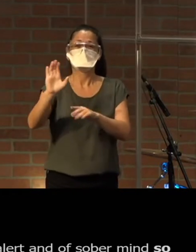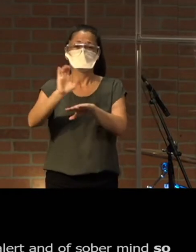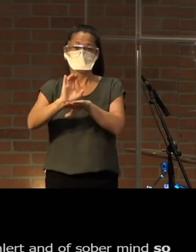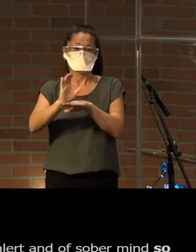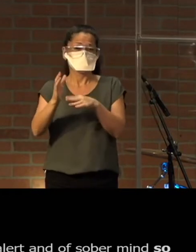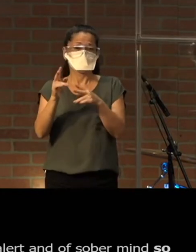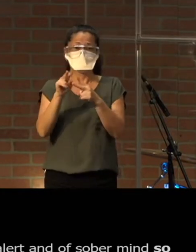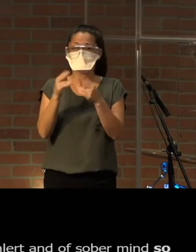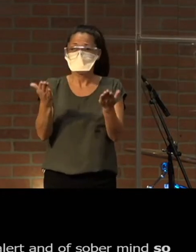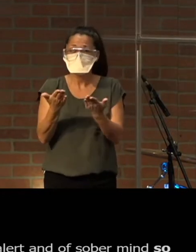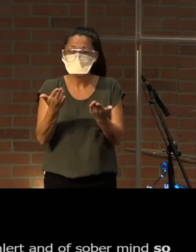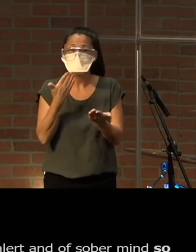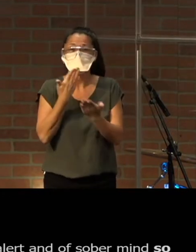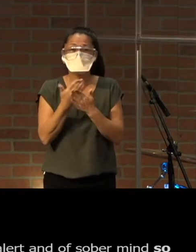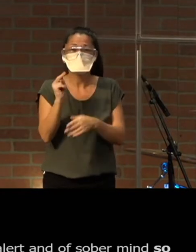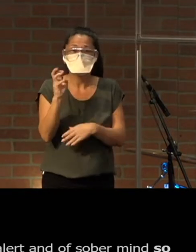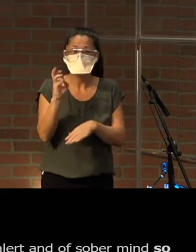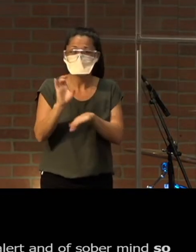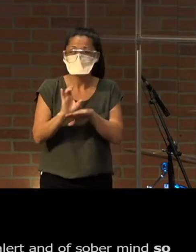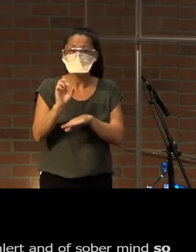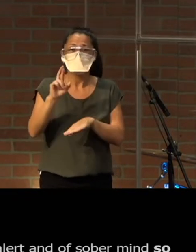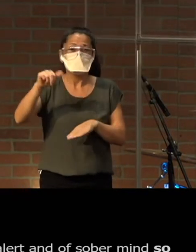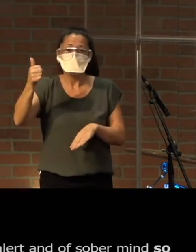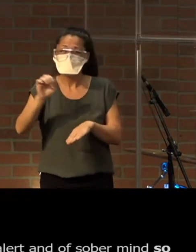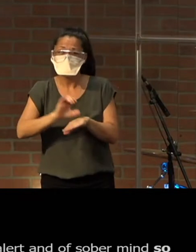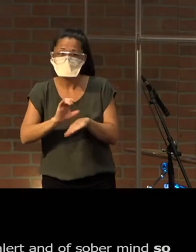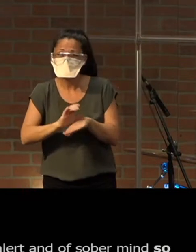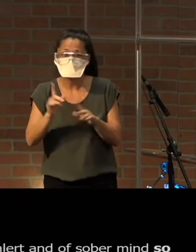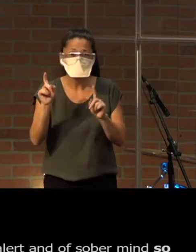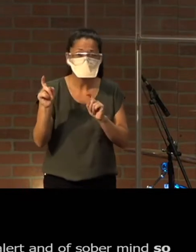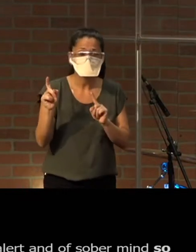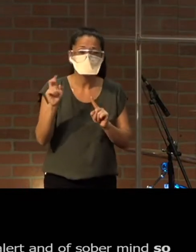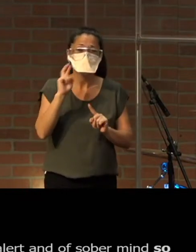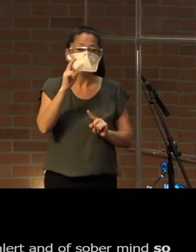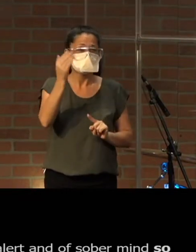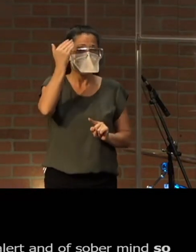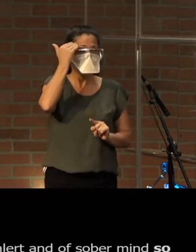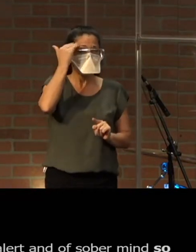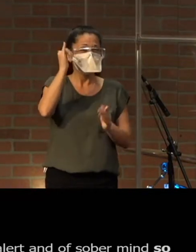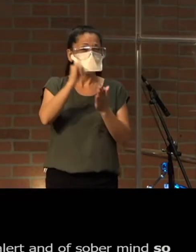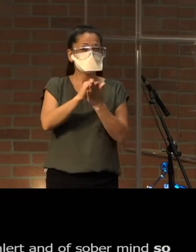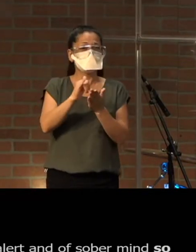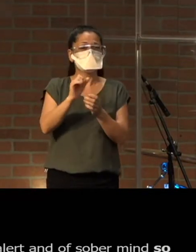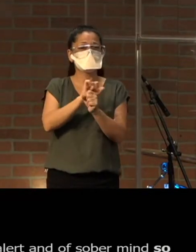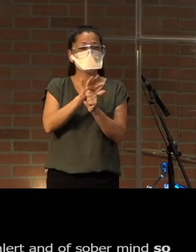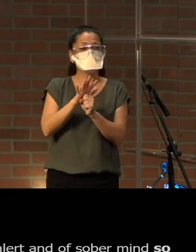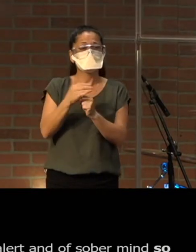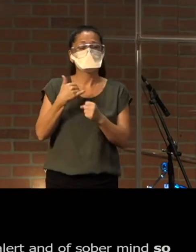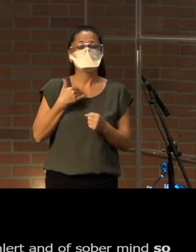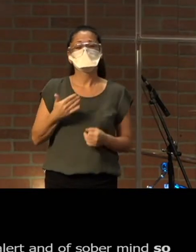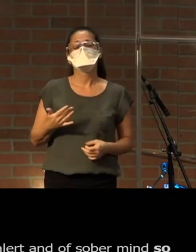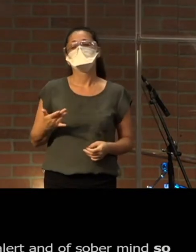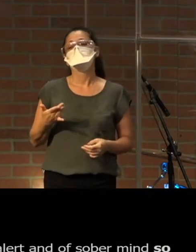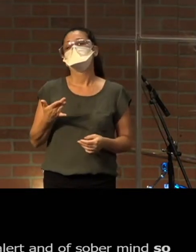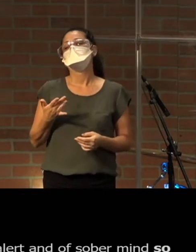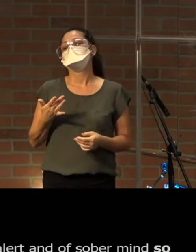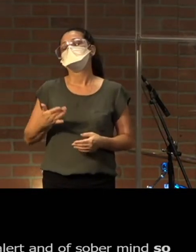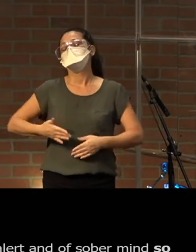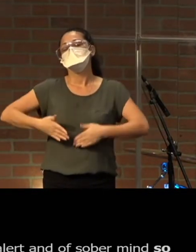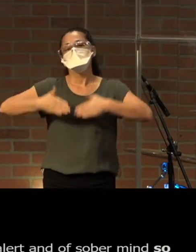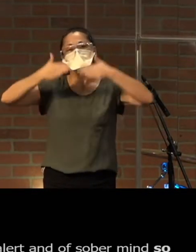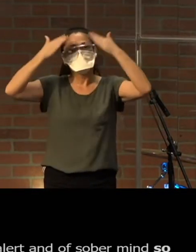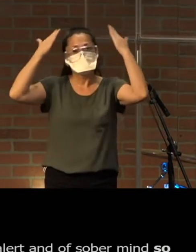Good News or somewhere else? Are you aware that COVID has burned out pastors at a ridiculously